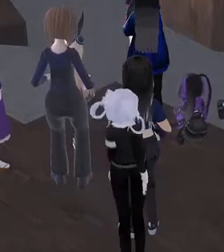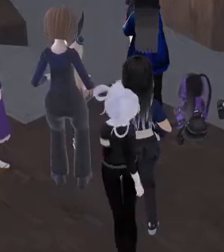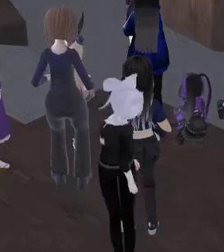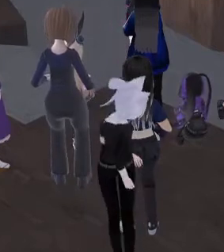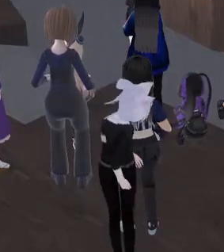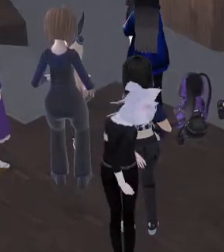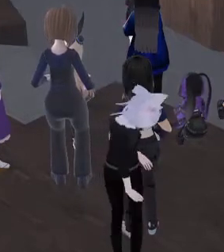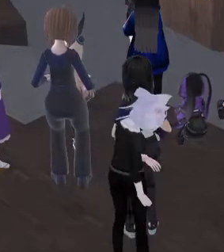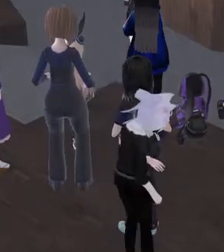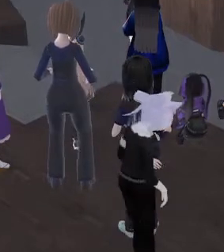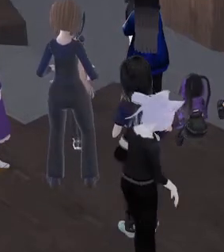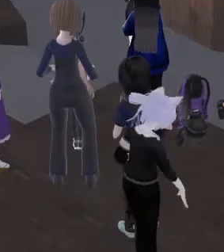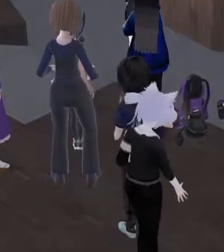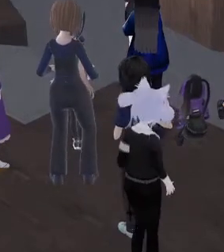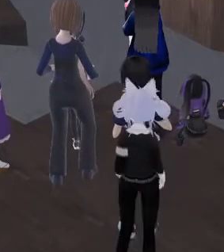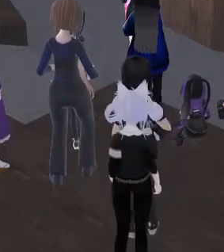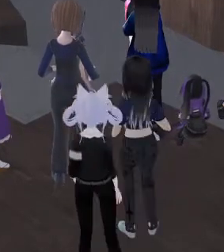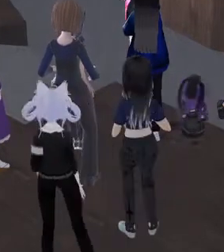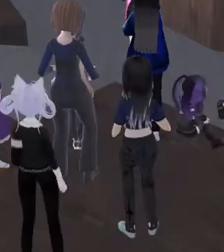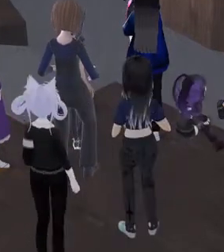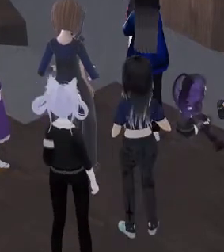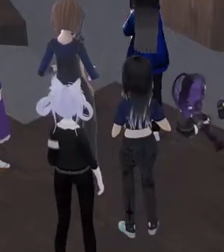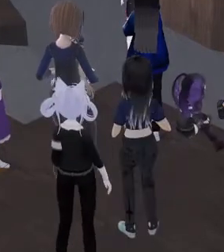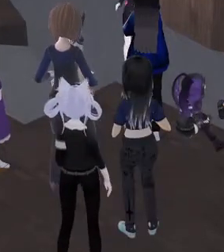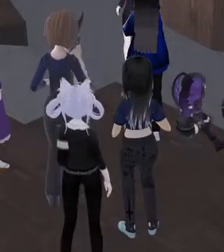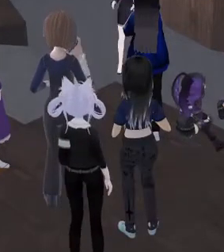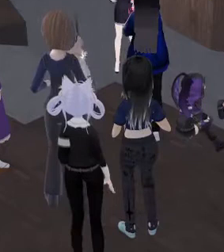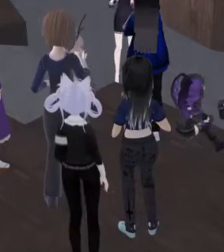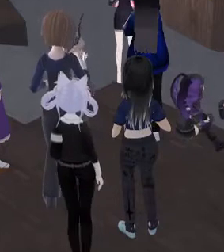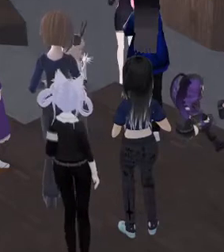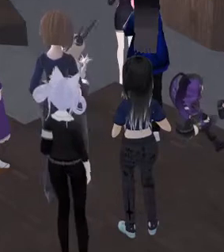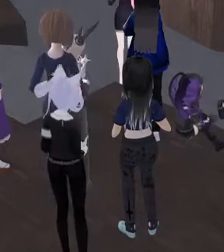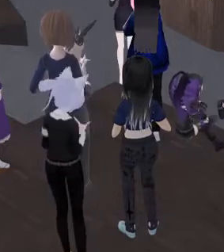then let's see. I'm gonna say you're gonna be supporting characters. You're gonna be cheering. You're